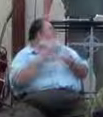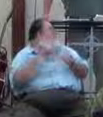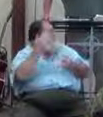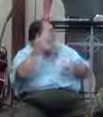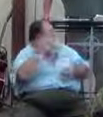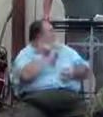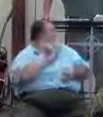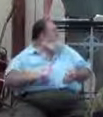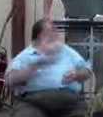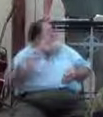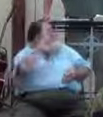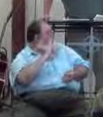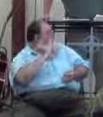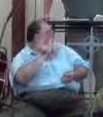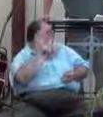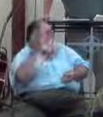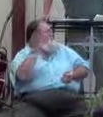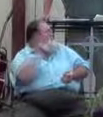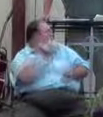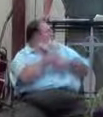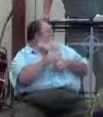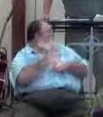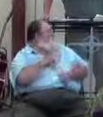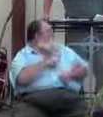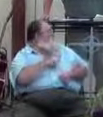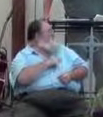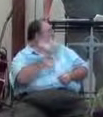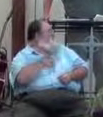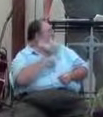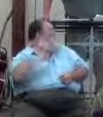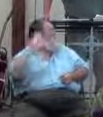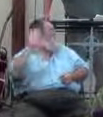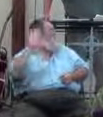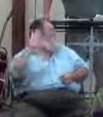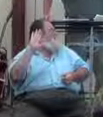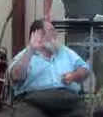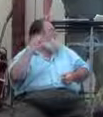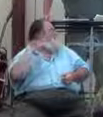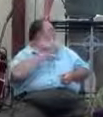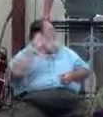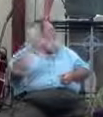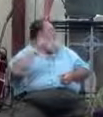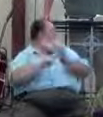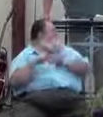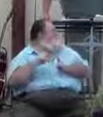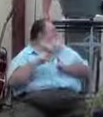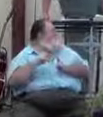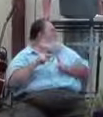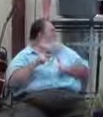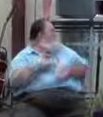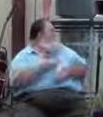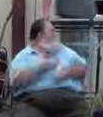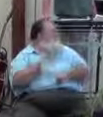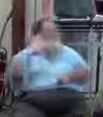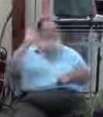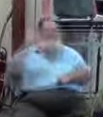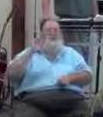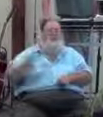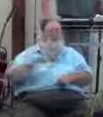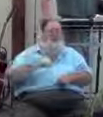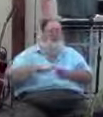Know that the Lord is God. It is he who made us, and we are his. We are his people, the sheep of his pasture.